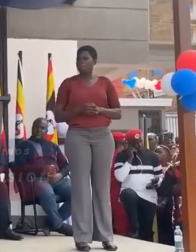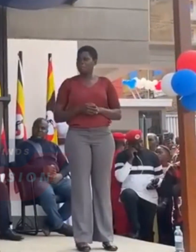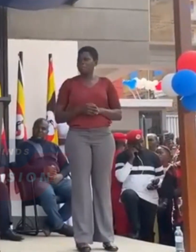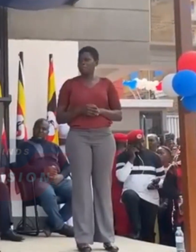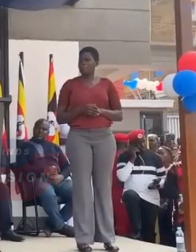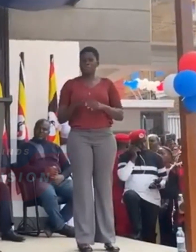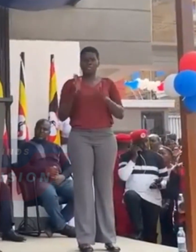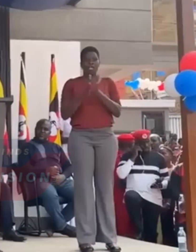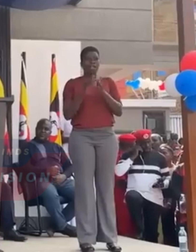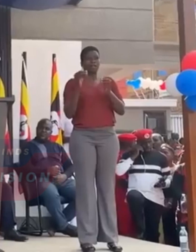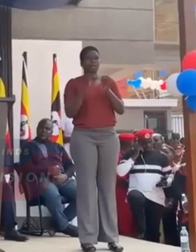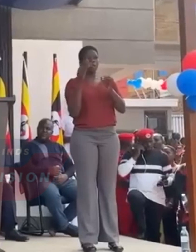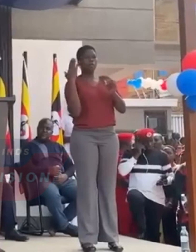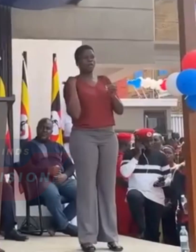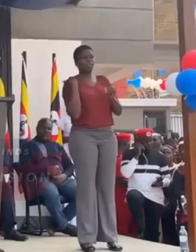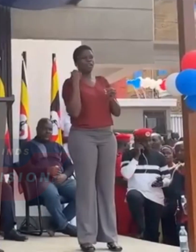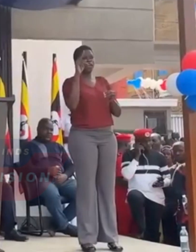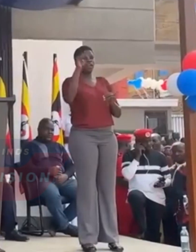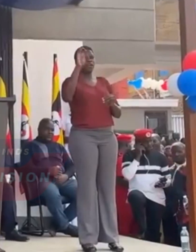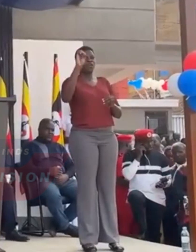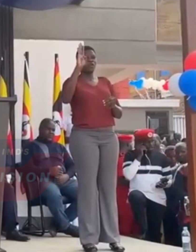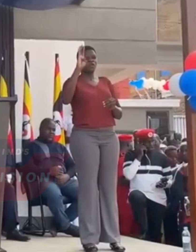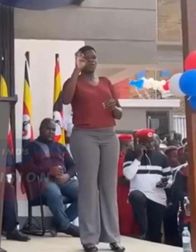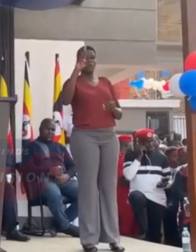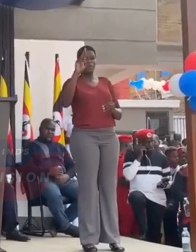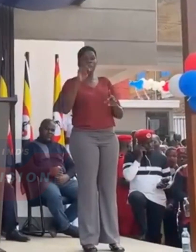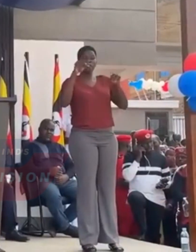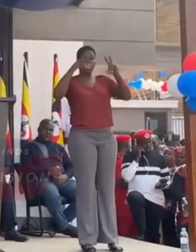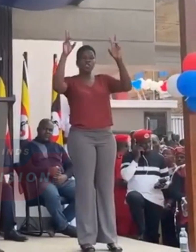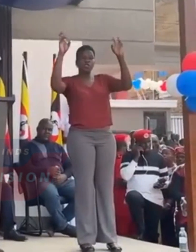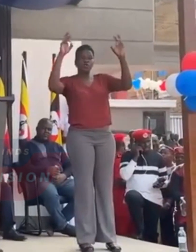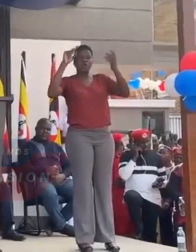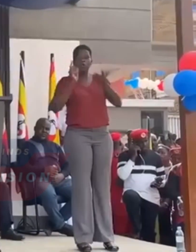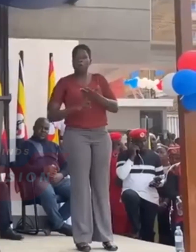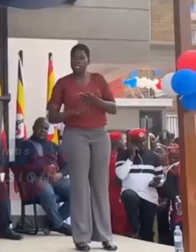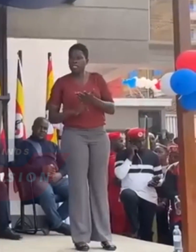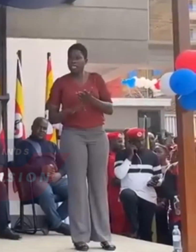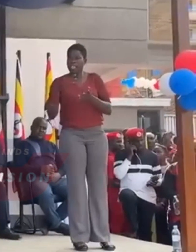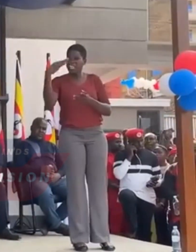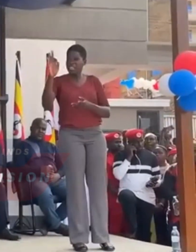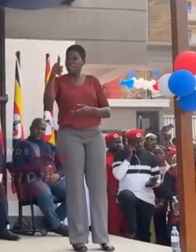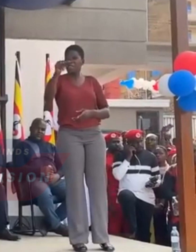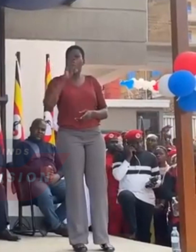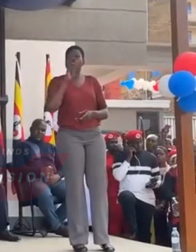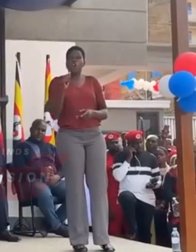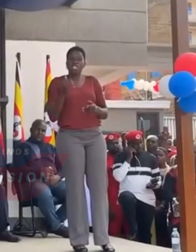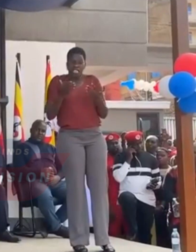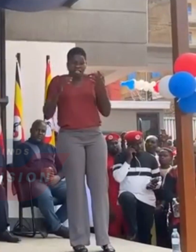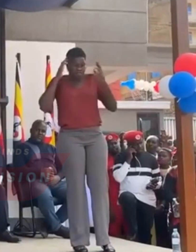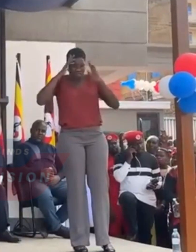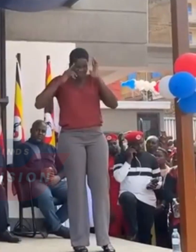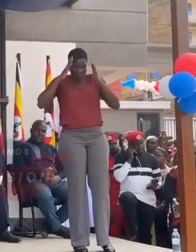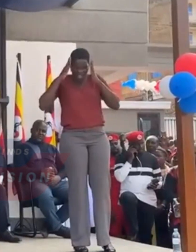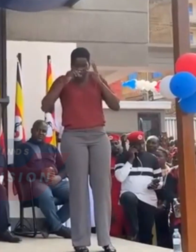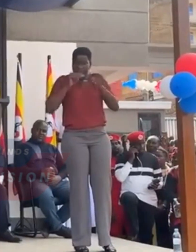And my brother Norbert, I want you to print this on a t-shirt for me. The quote of the day for me is, if you don't care about the